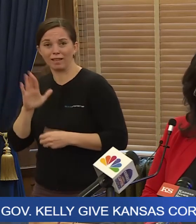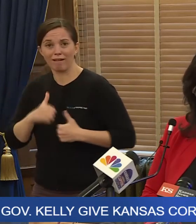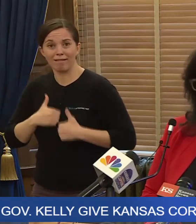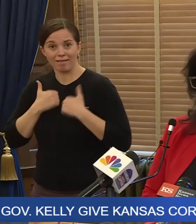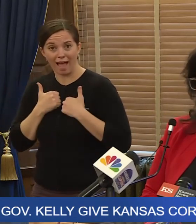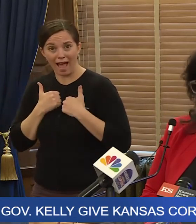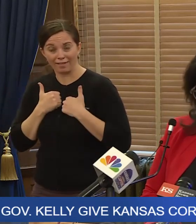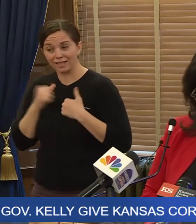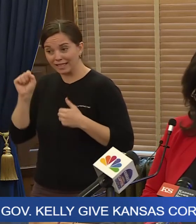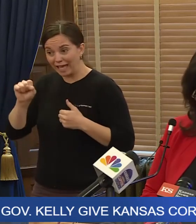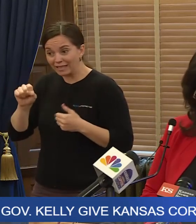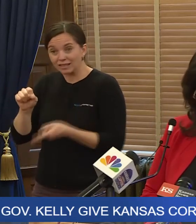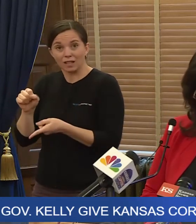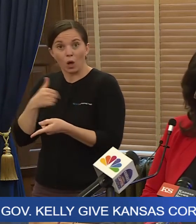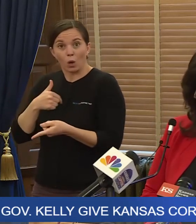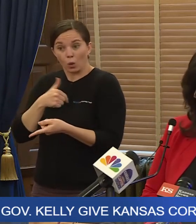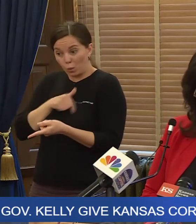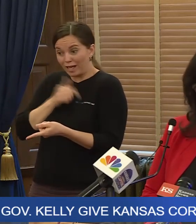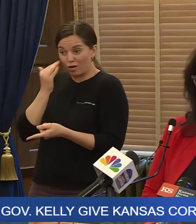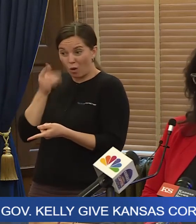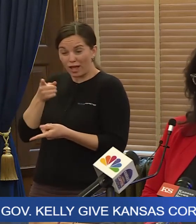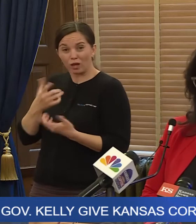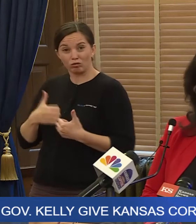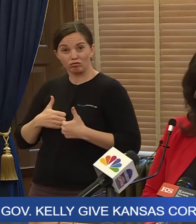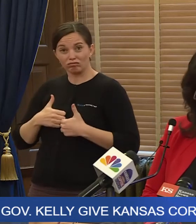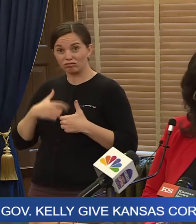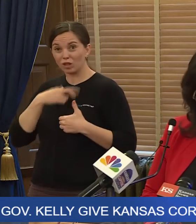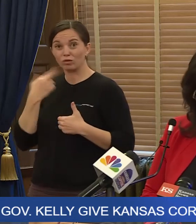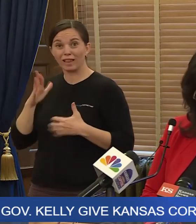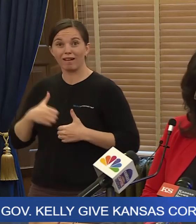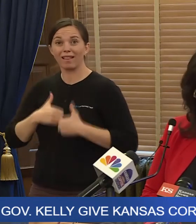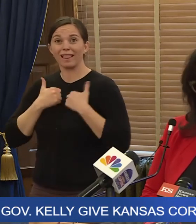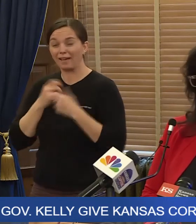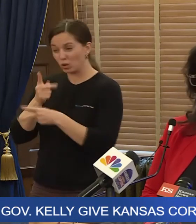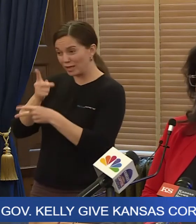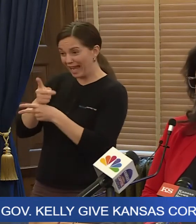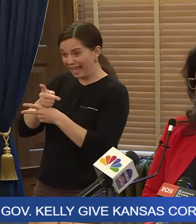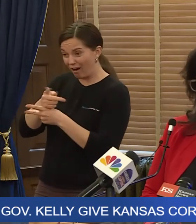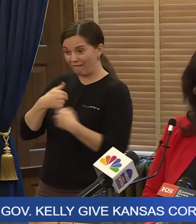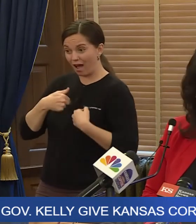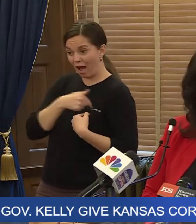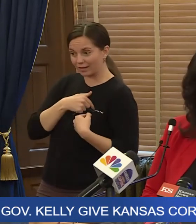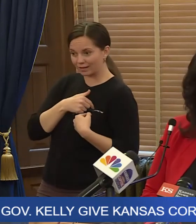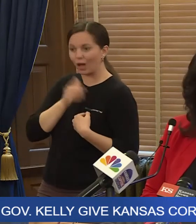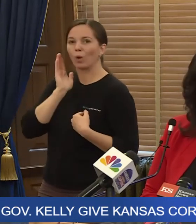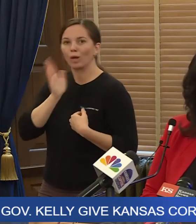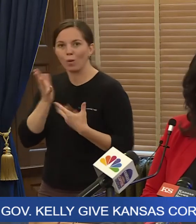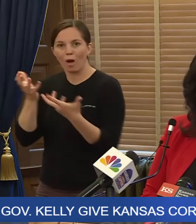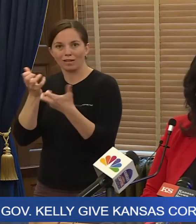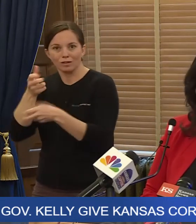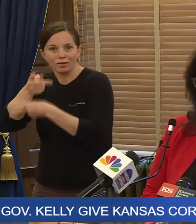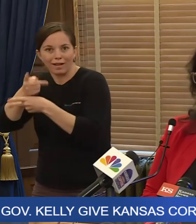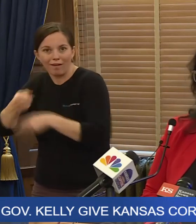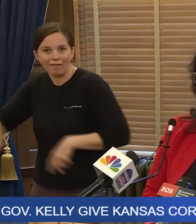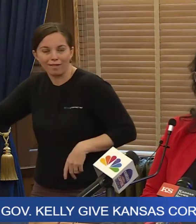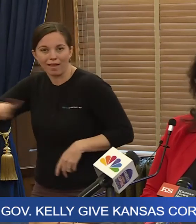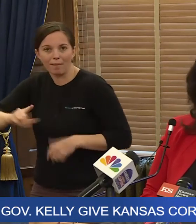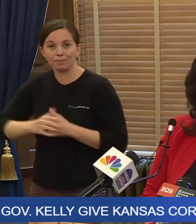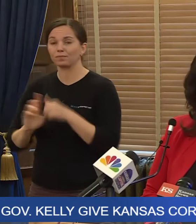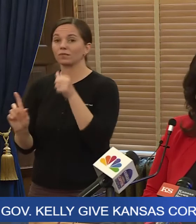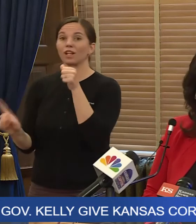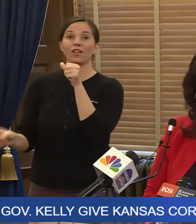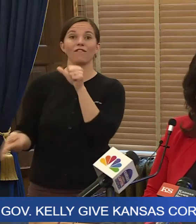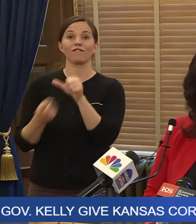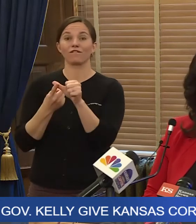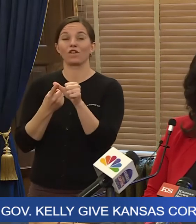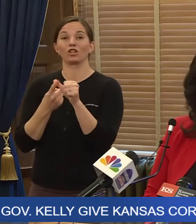while they are risking their lives to take care of our fellow Kansans, we are taking care of them. The first regulation was